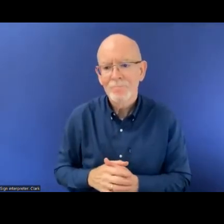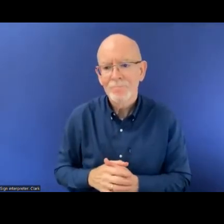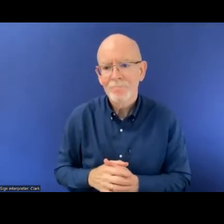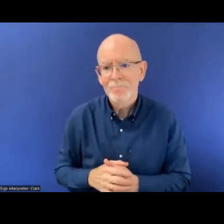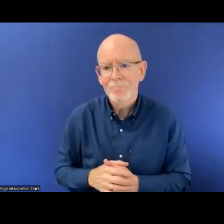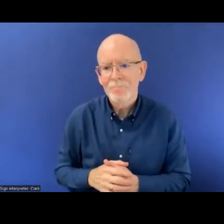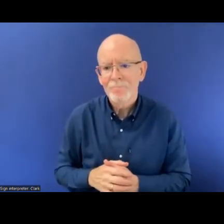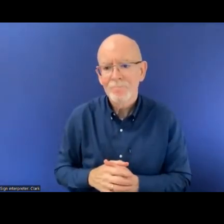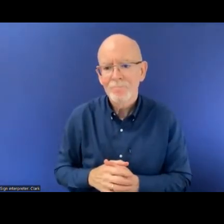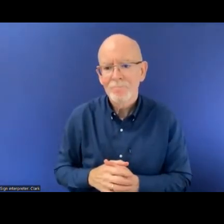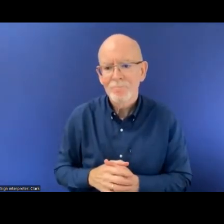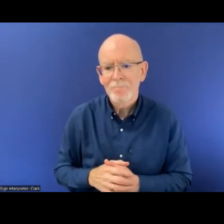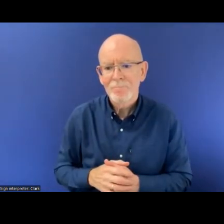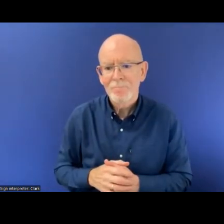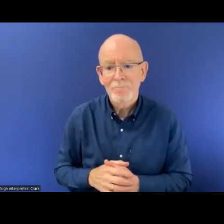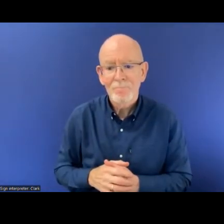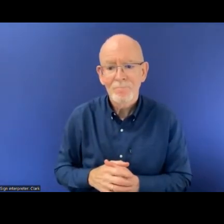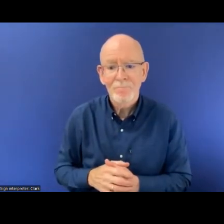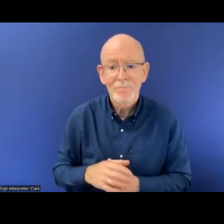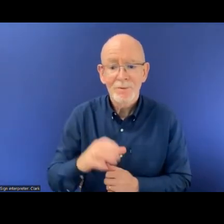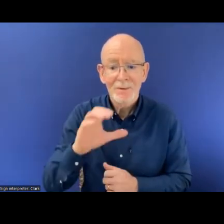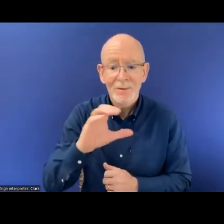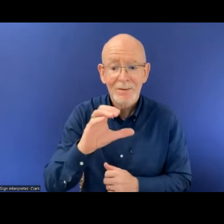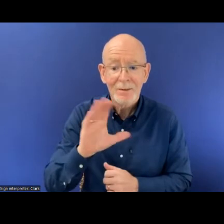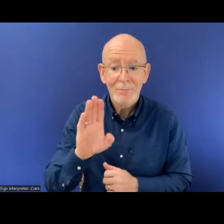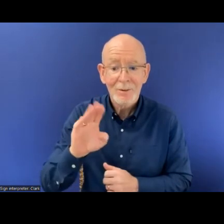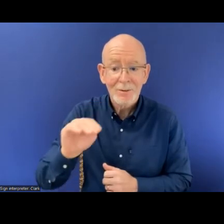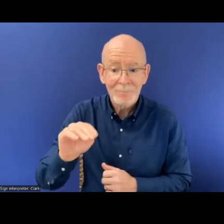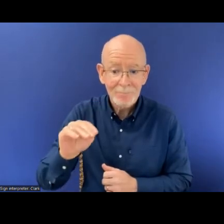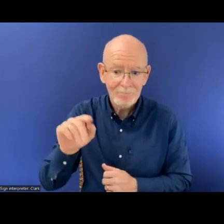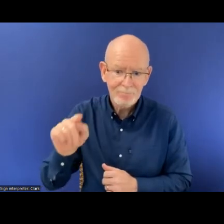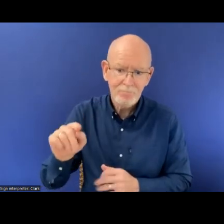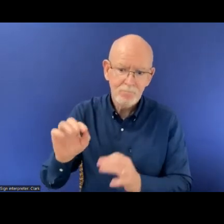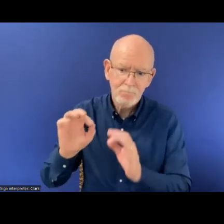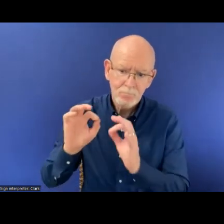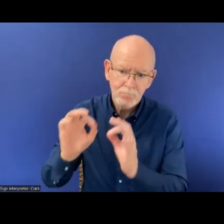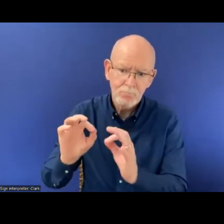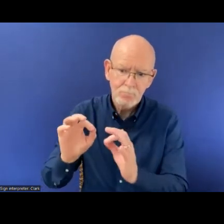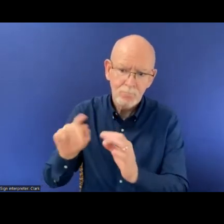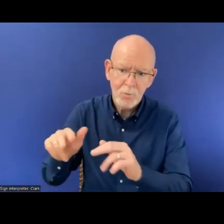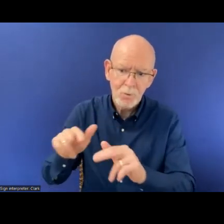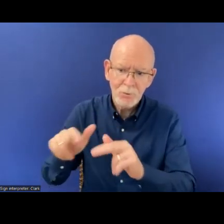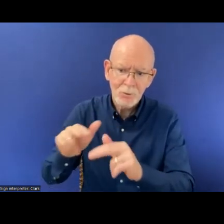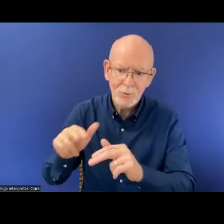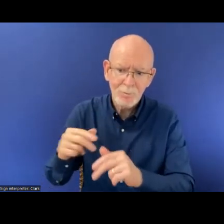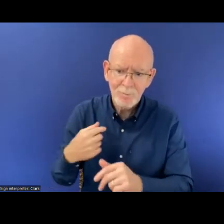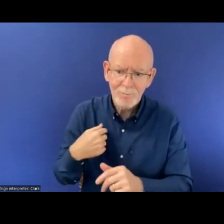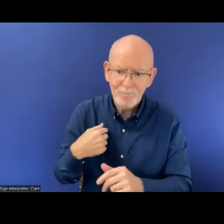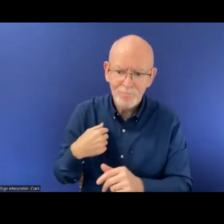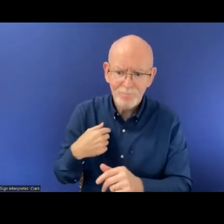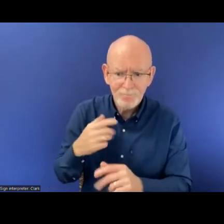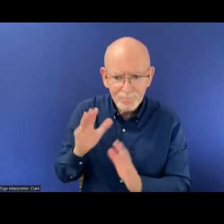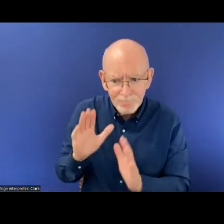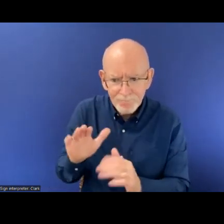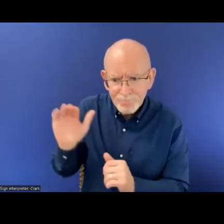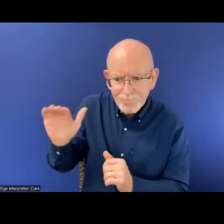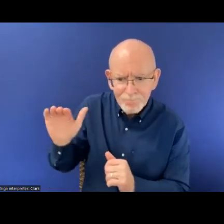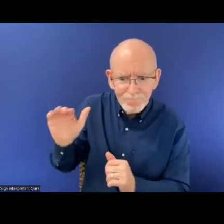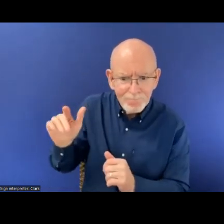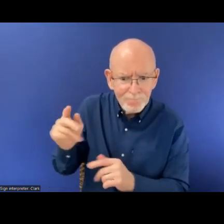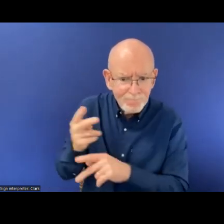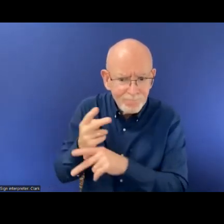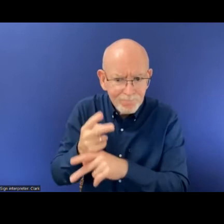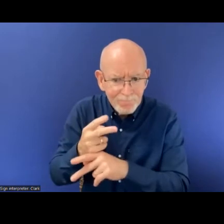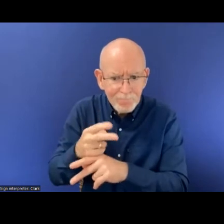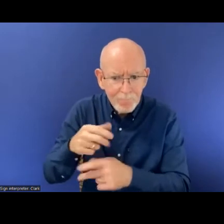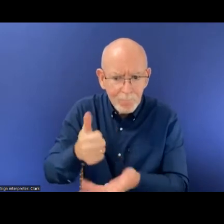sei ava vanonzi cbm havakanyanya vari kumberi saka tinotarisira kuti varambe vachiita